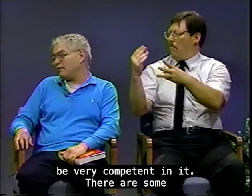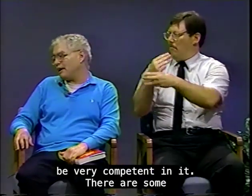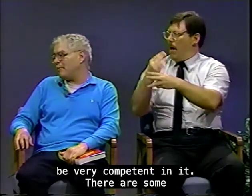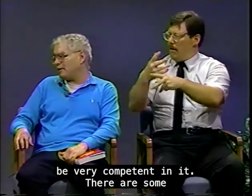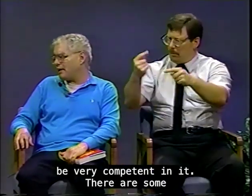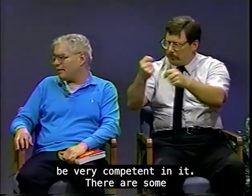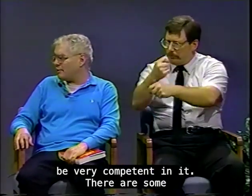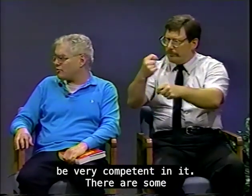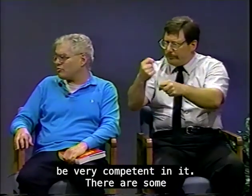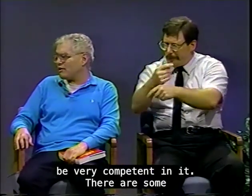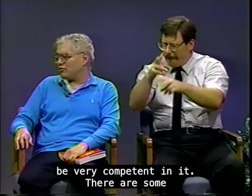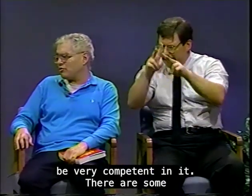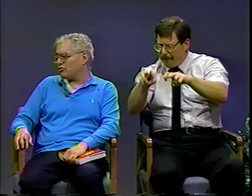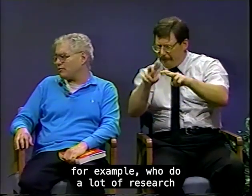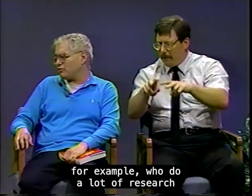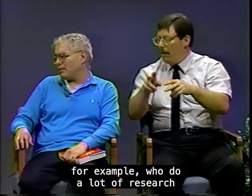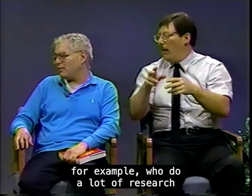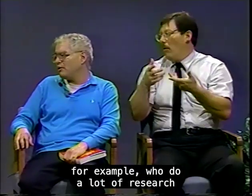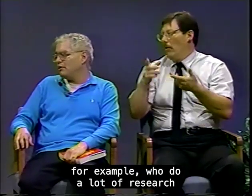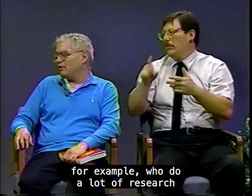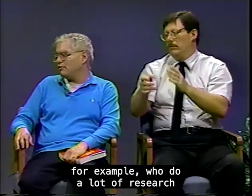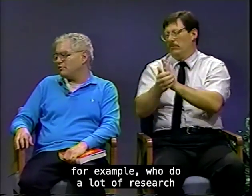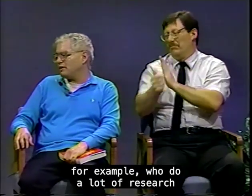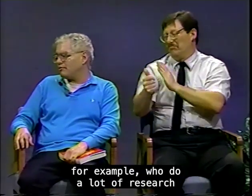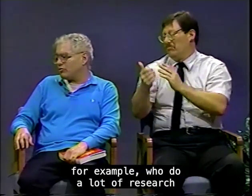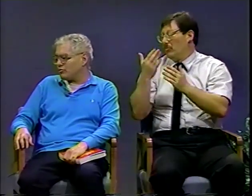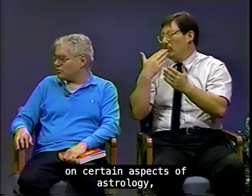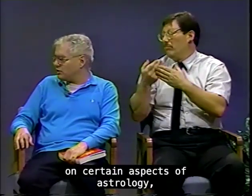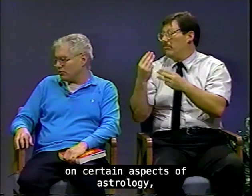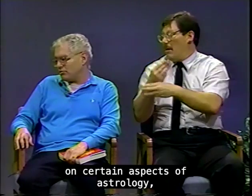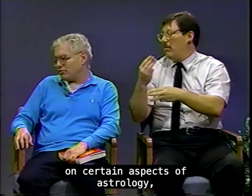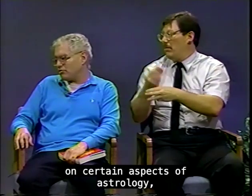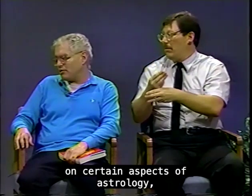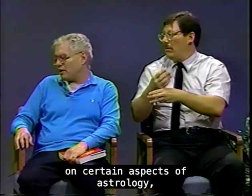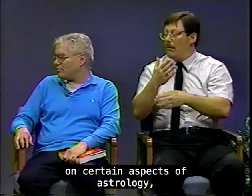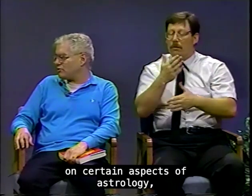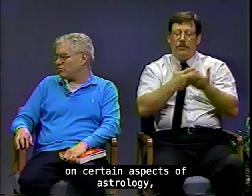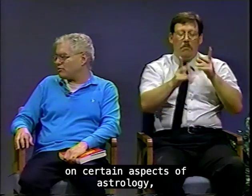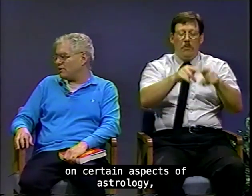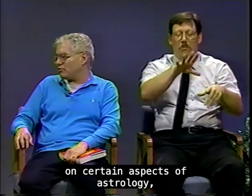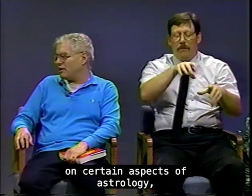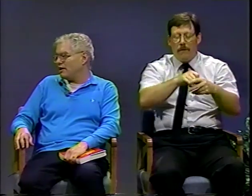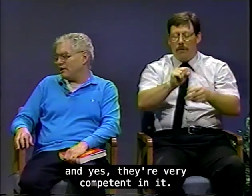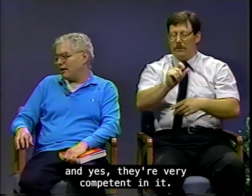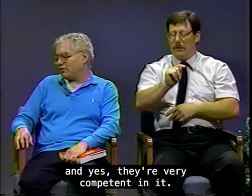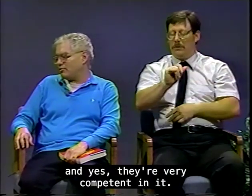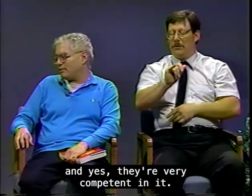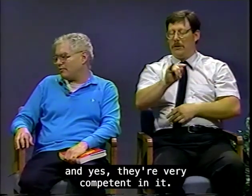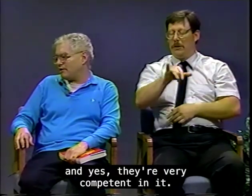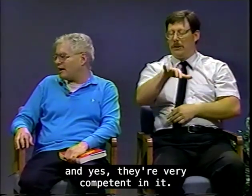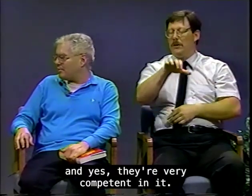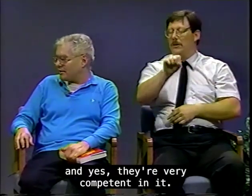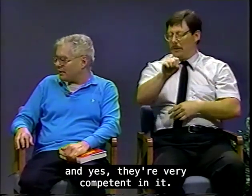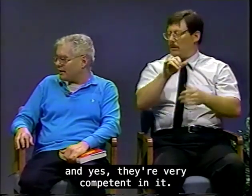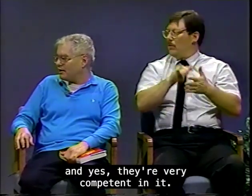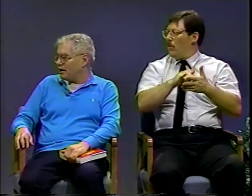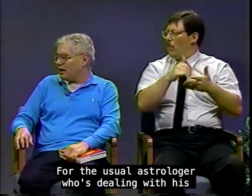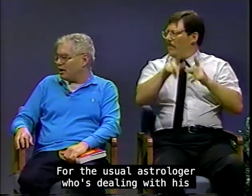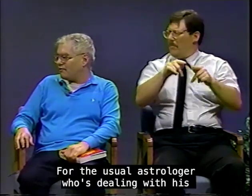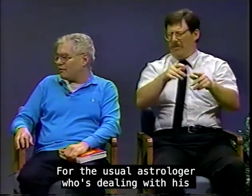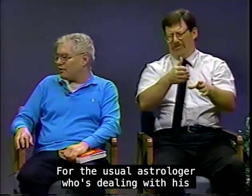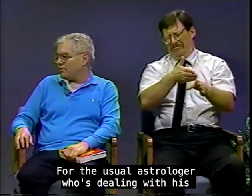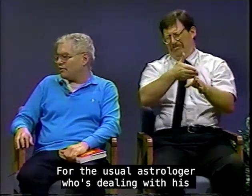would have to be very competent in it. There are some statisticians, for example, who do a lot of research along those certain aspects of astrology, and yes, they're very competent in